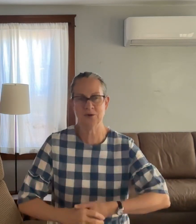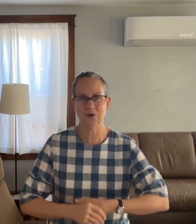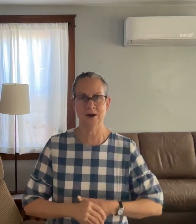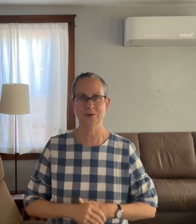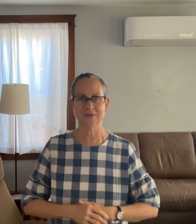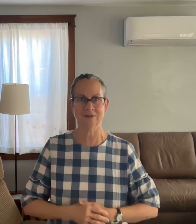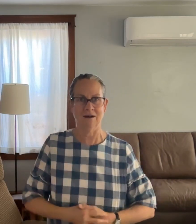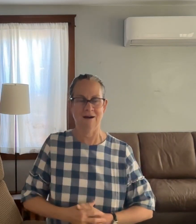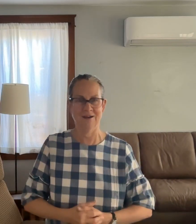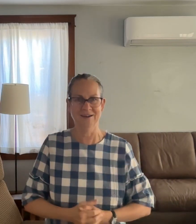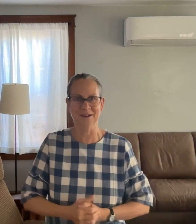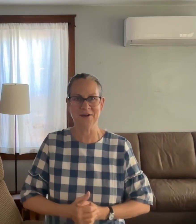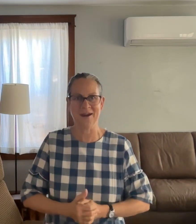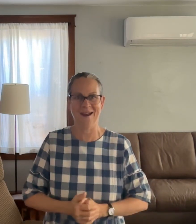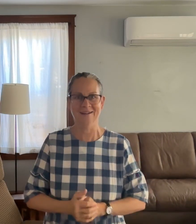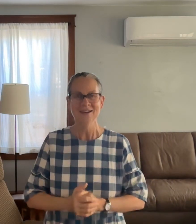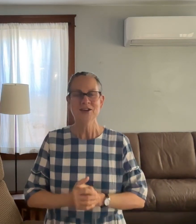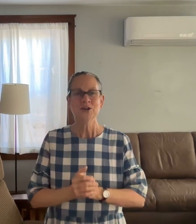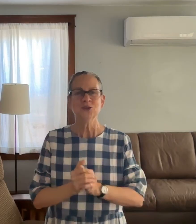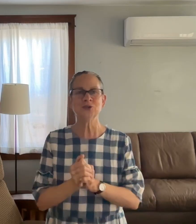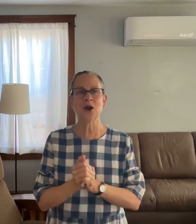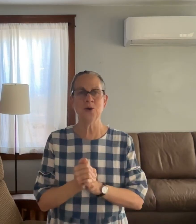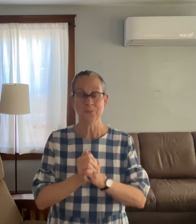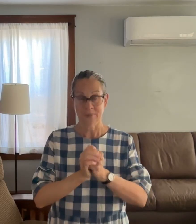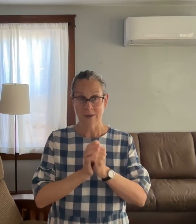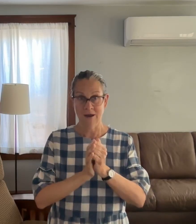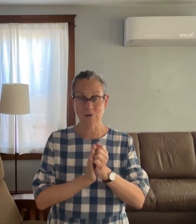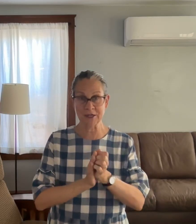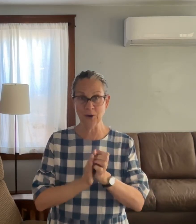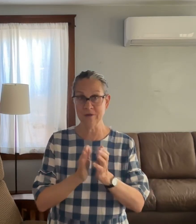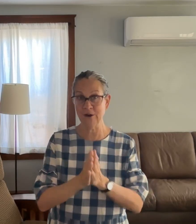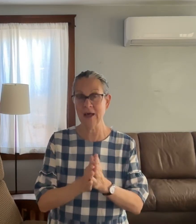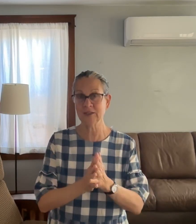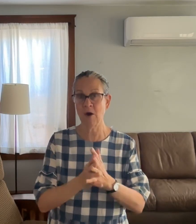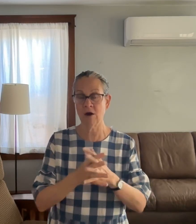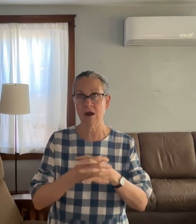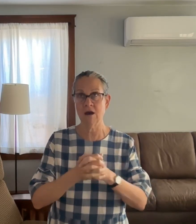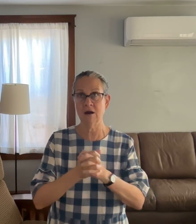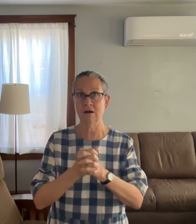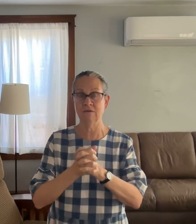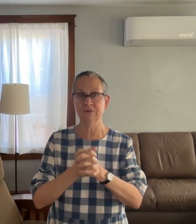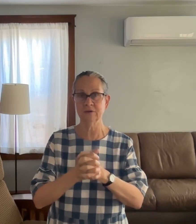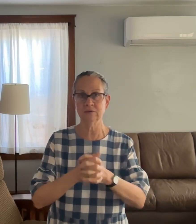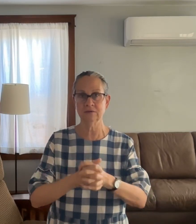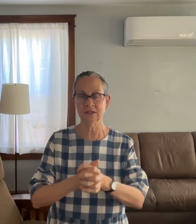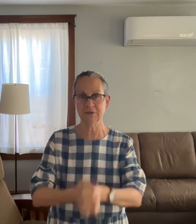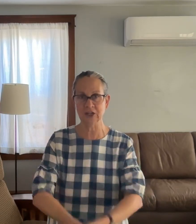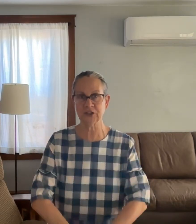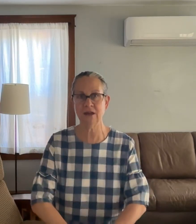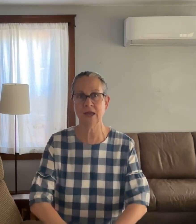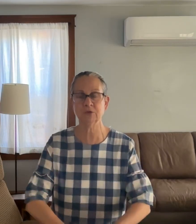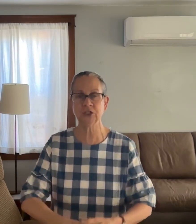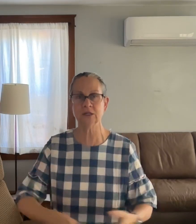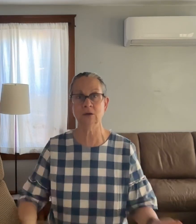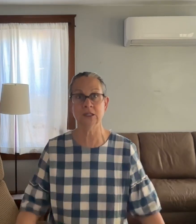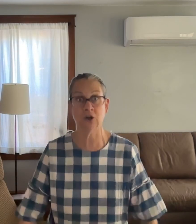painter outside. Okay, so we're going to learn the very last part of Days of Elijah Sign Language. So let's start from